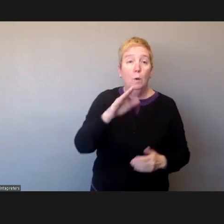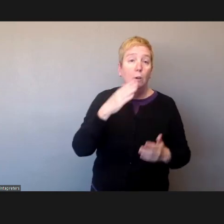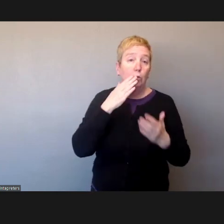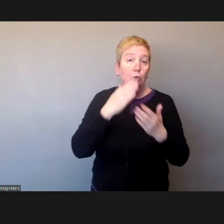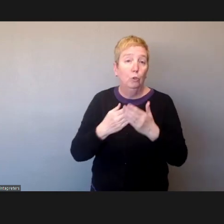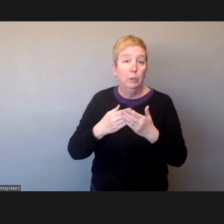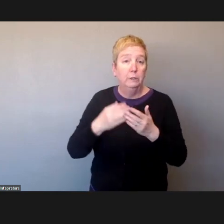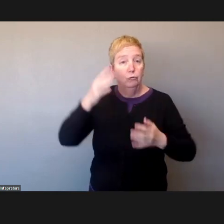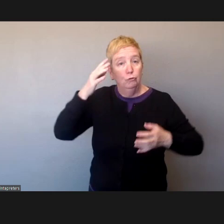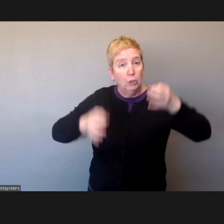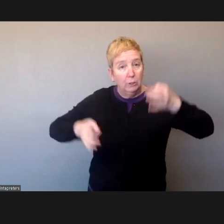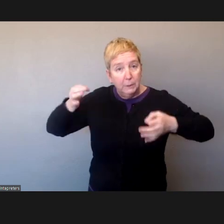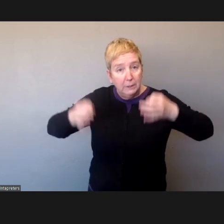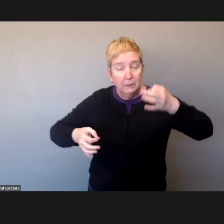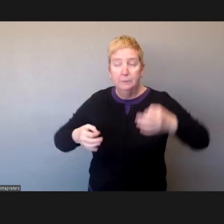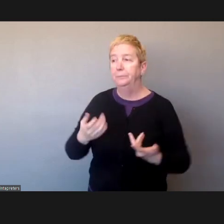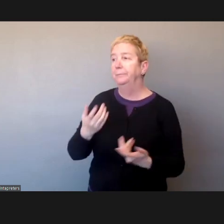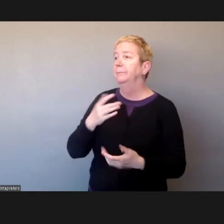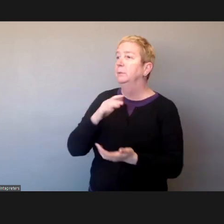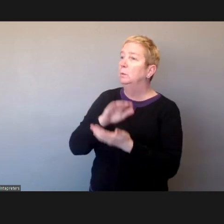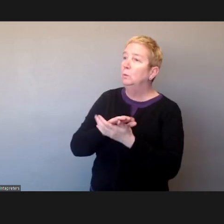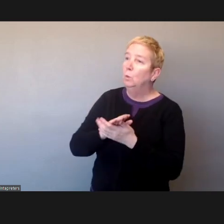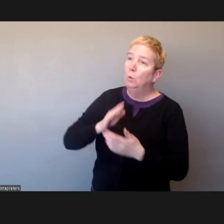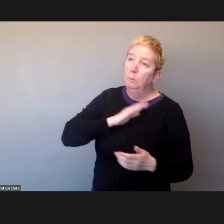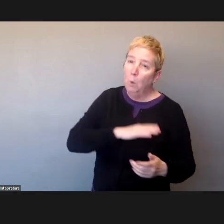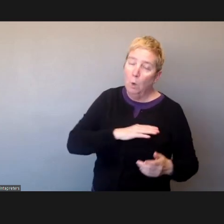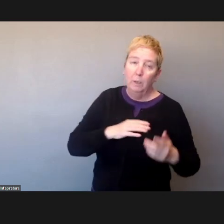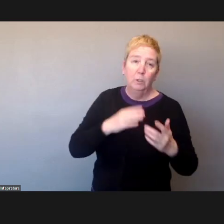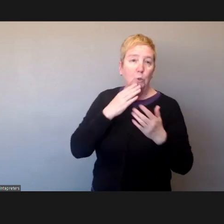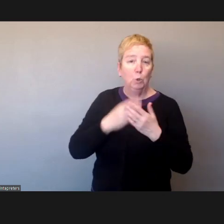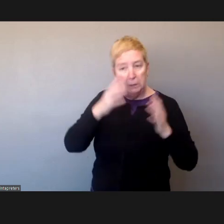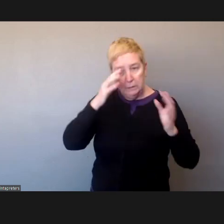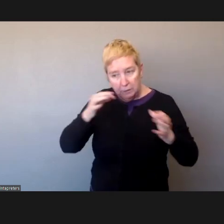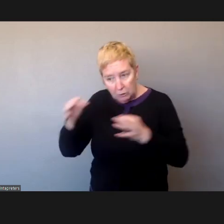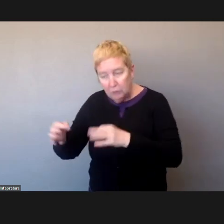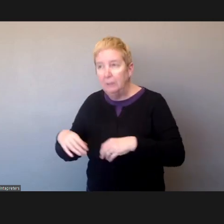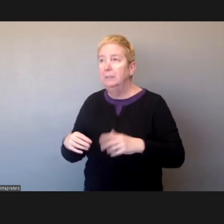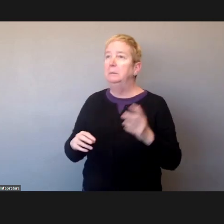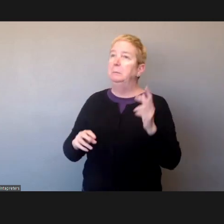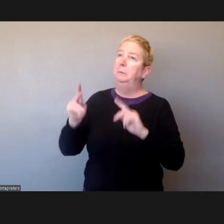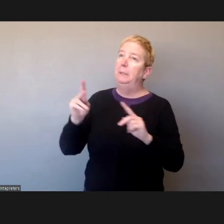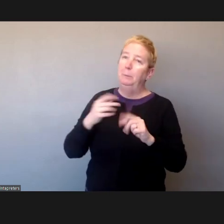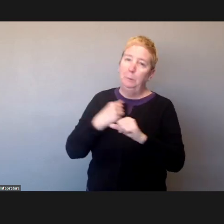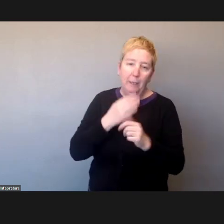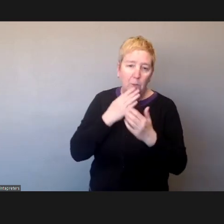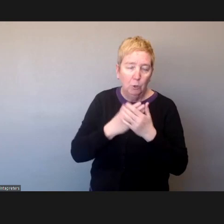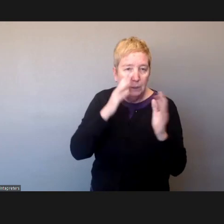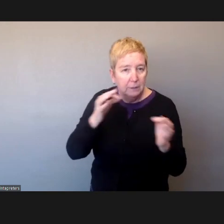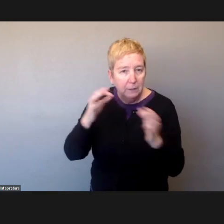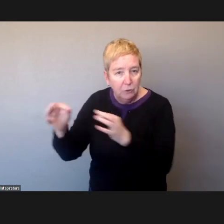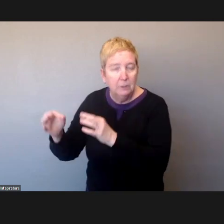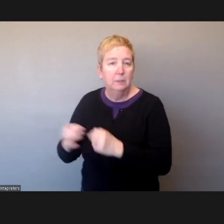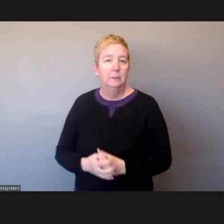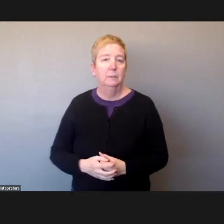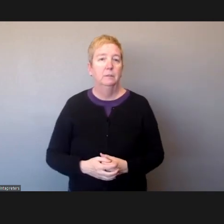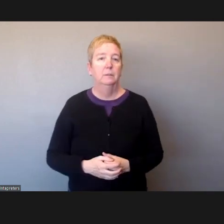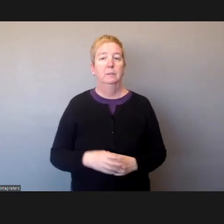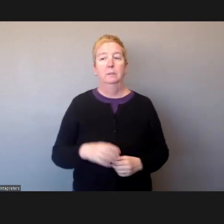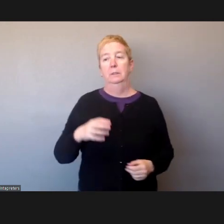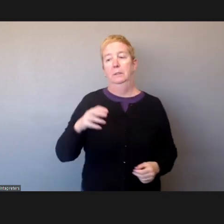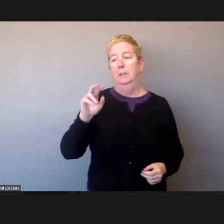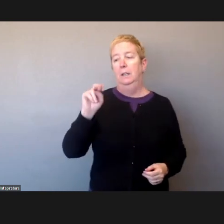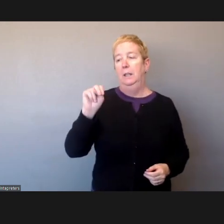Mexicans, school board members, and the like to also weigh that evidence. The New Mexico Public